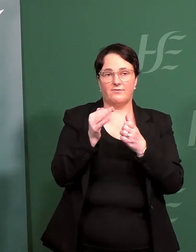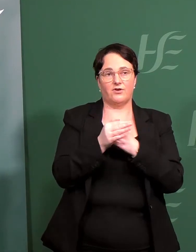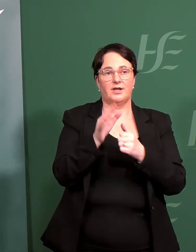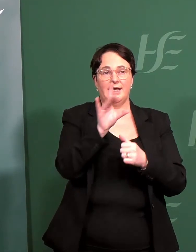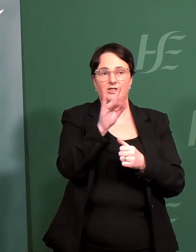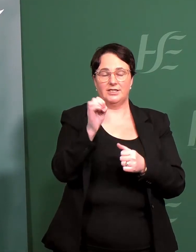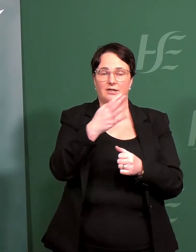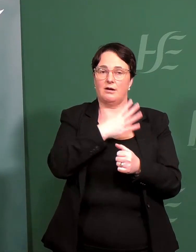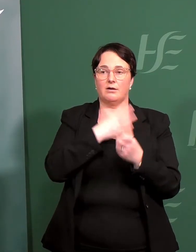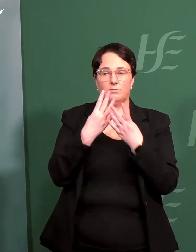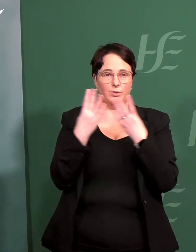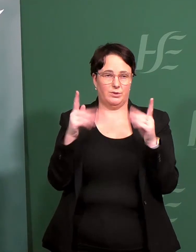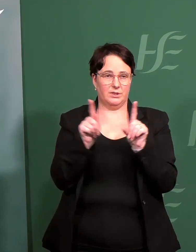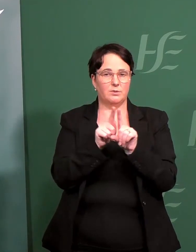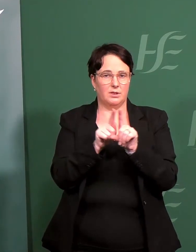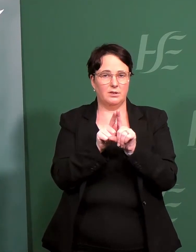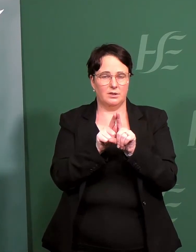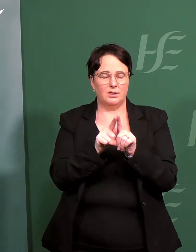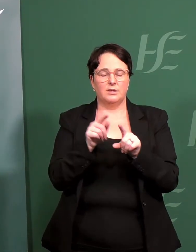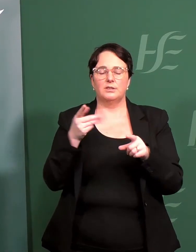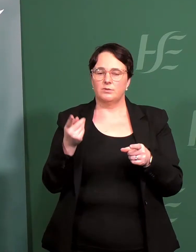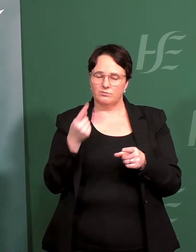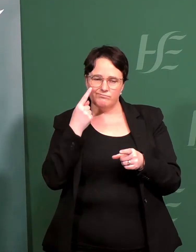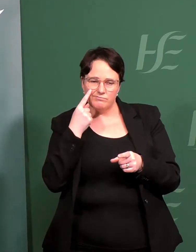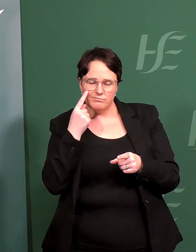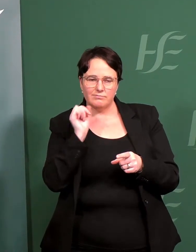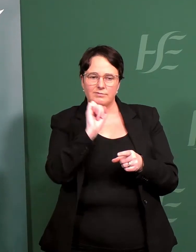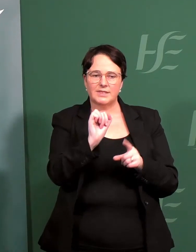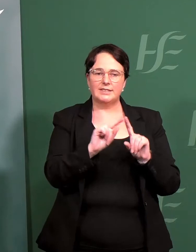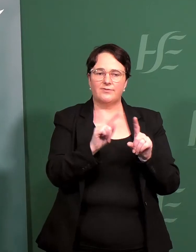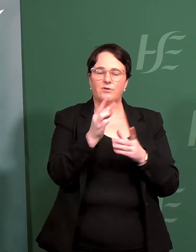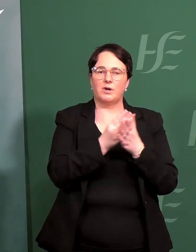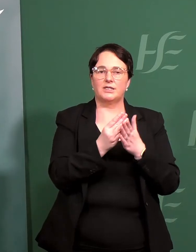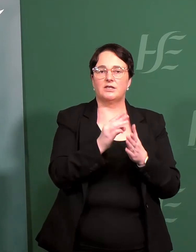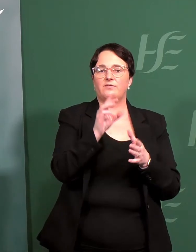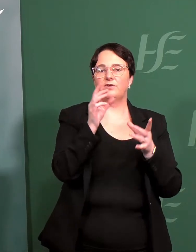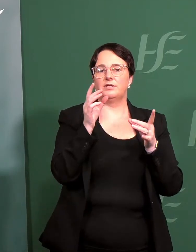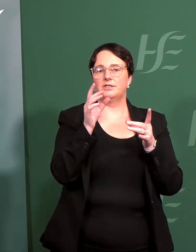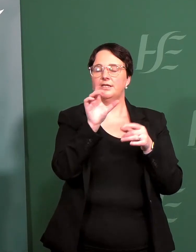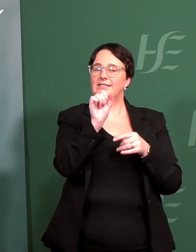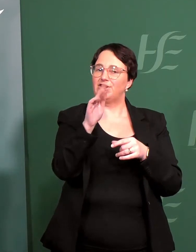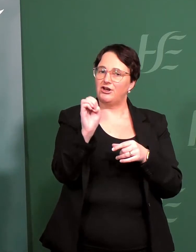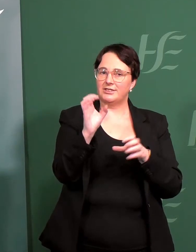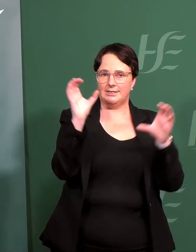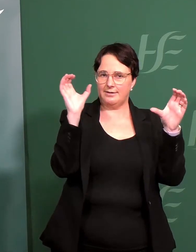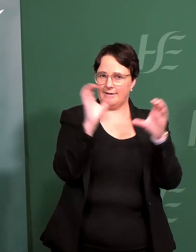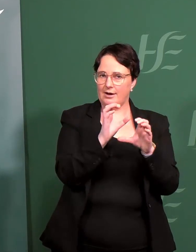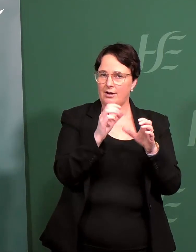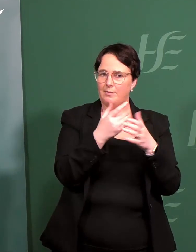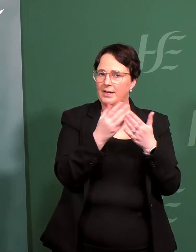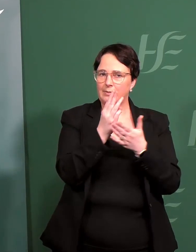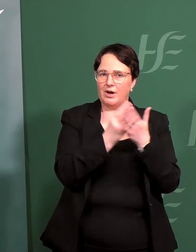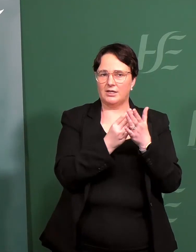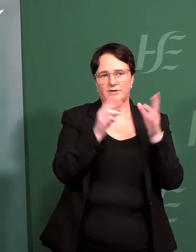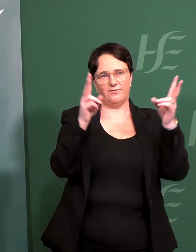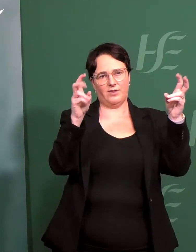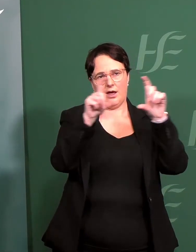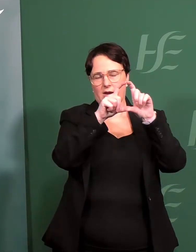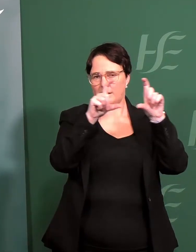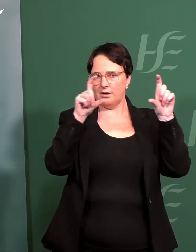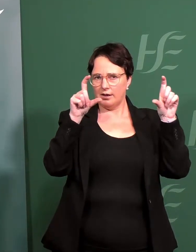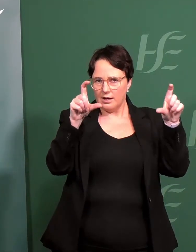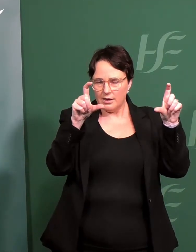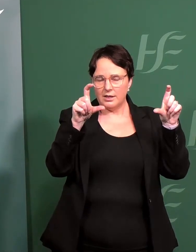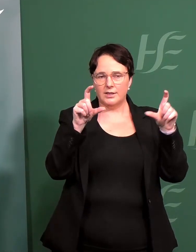and our board, working through some of the major aspects of Sláinte care. Interestingly enough, Sláinte care, many aspects of it are about